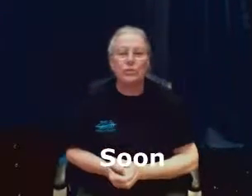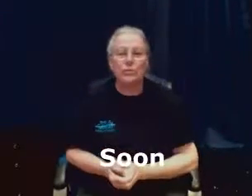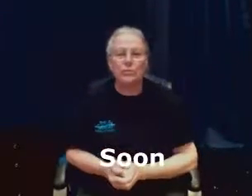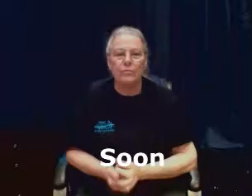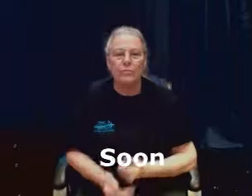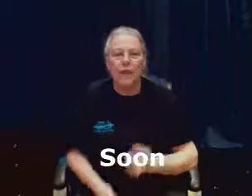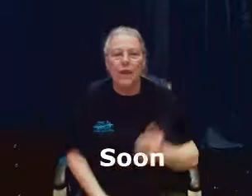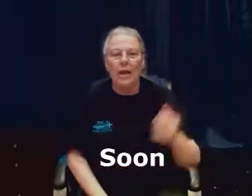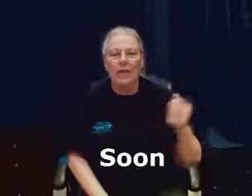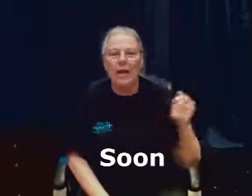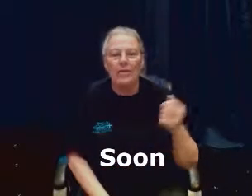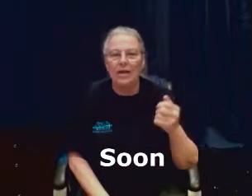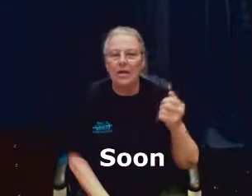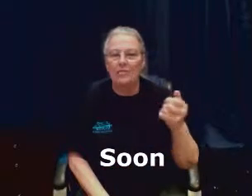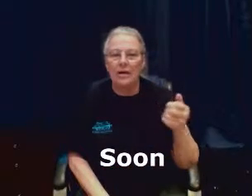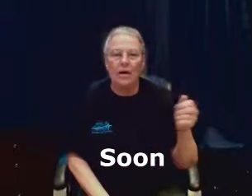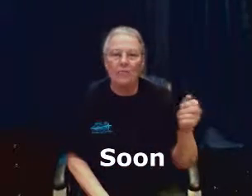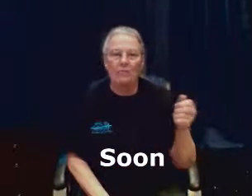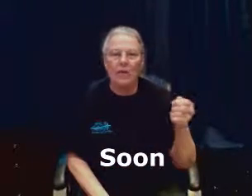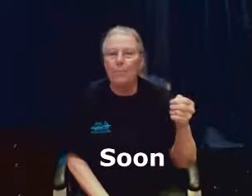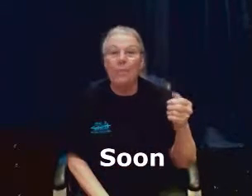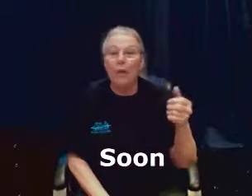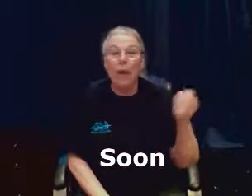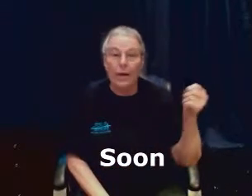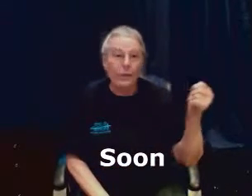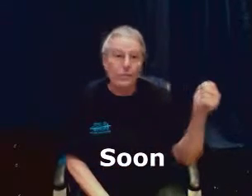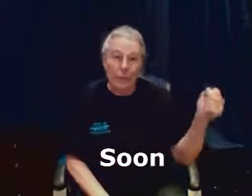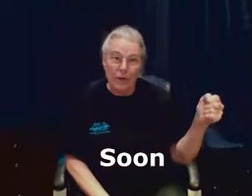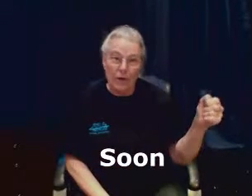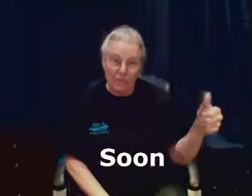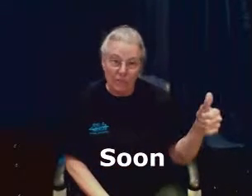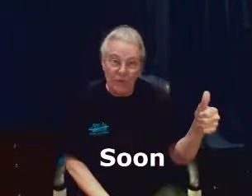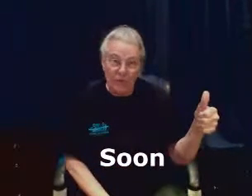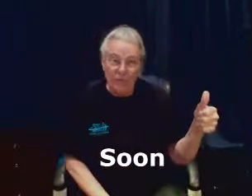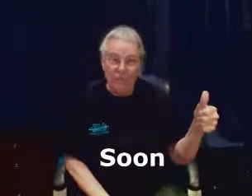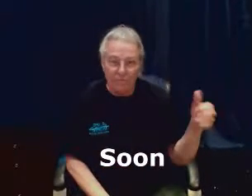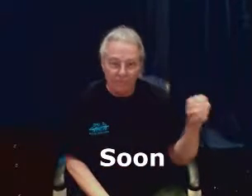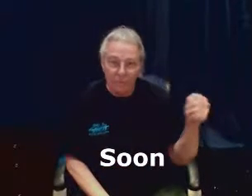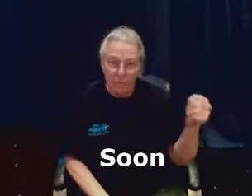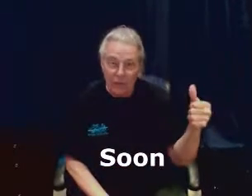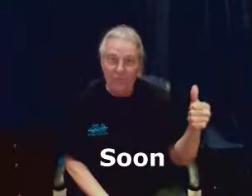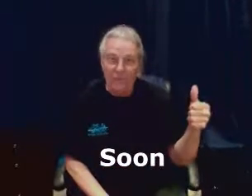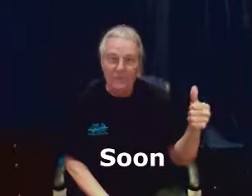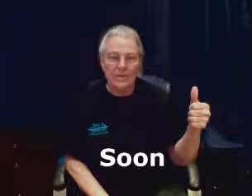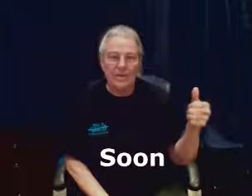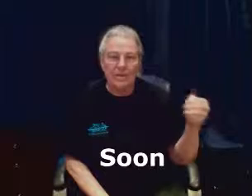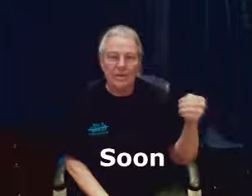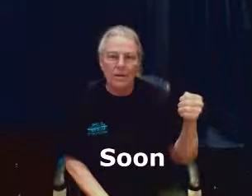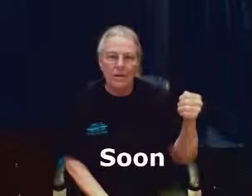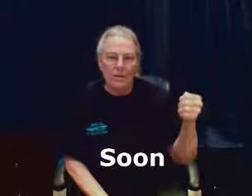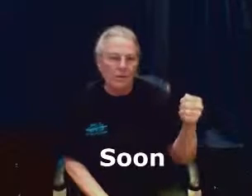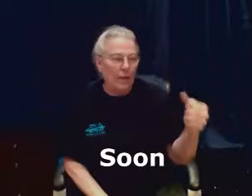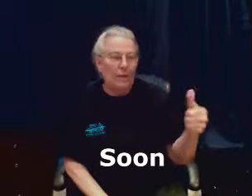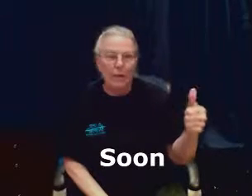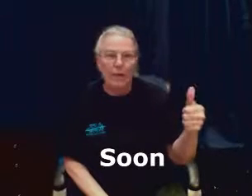Soon. And I think of a Bic lighter, and you flip your thumb up. It's like the Bic